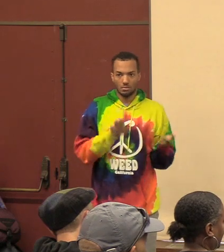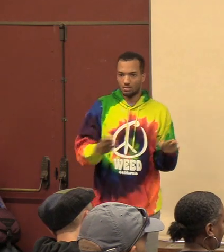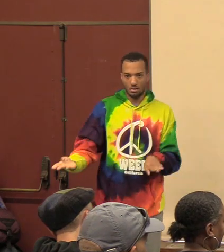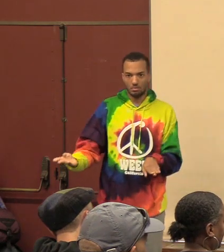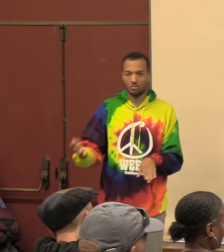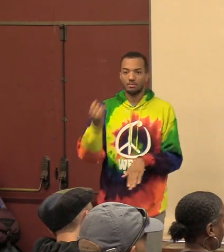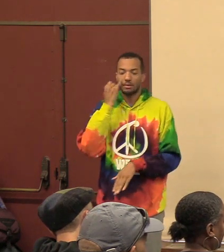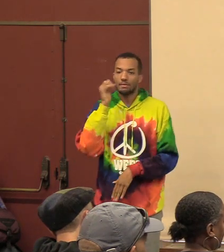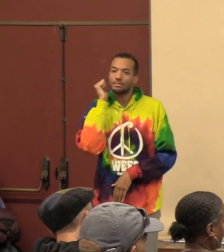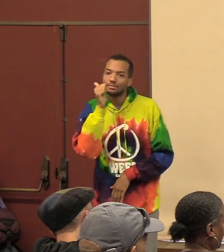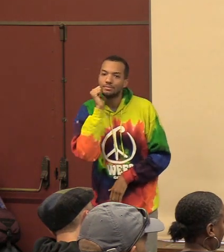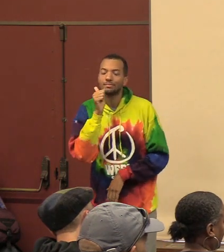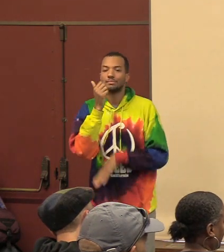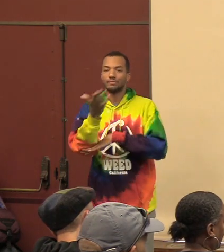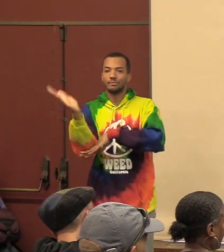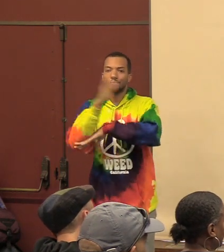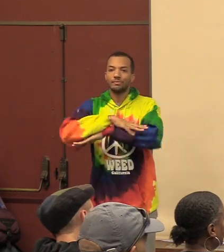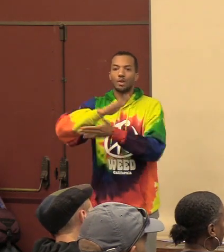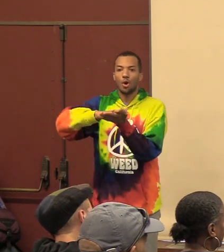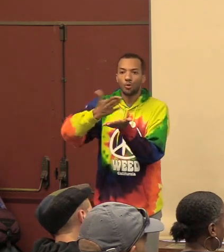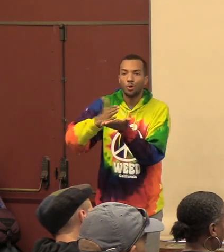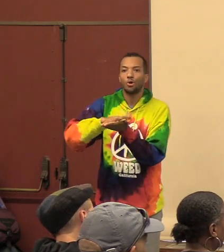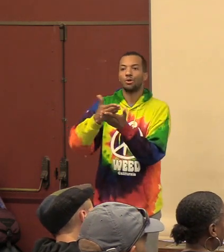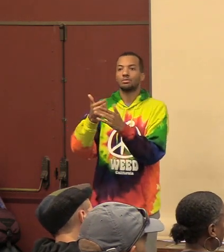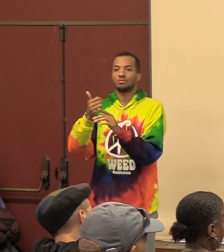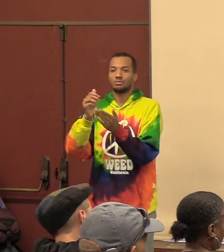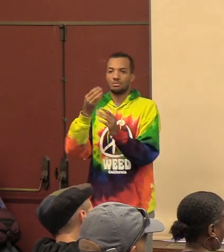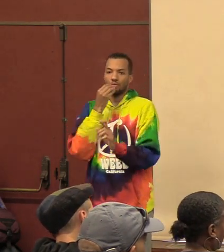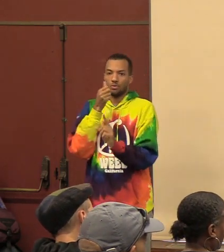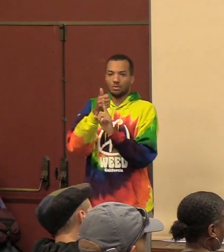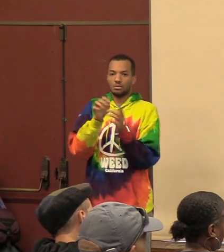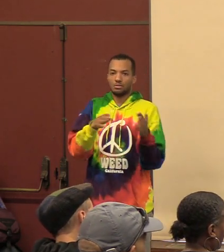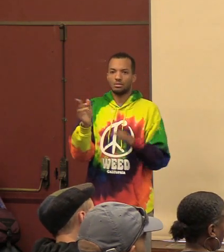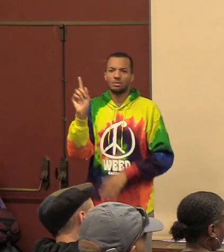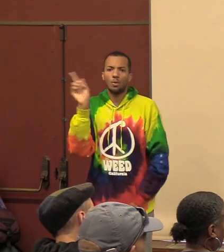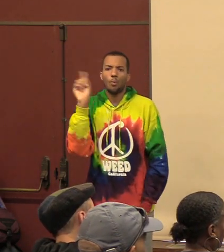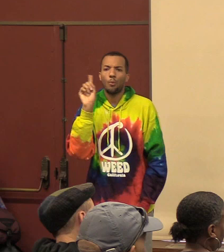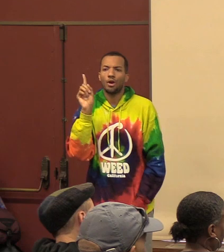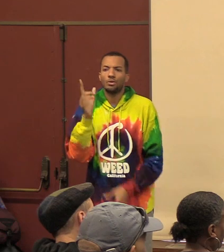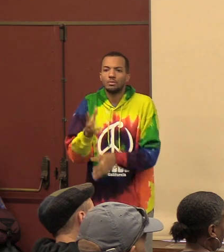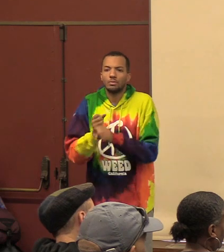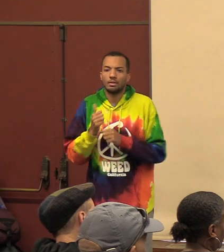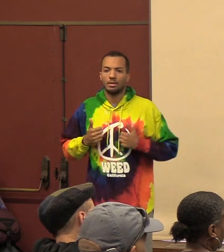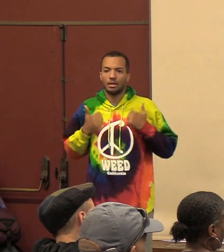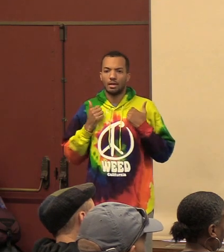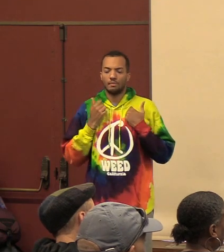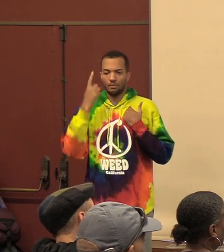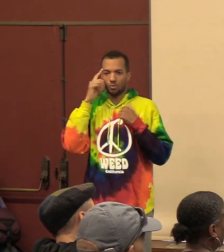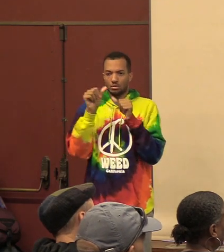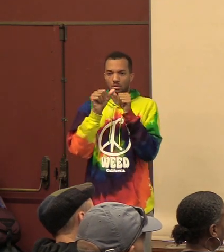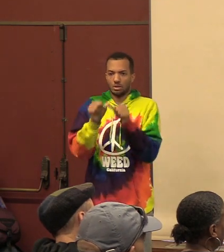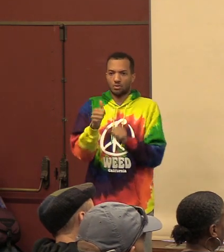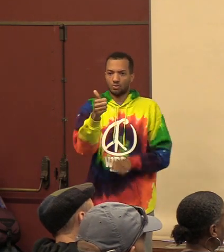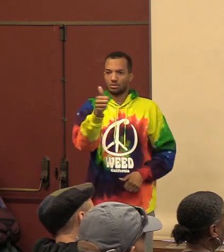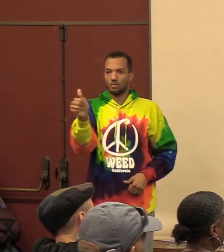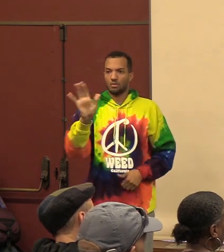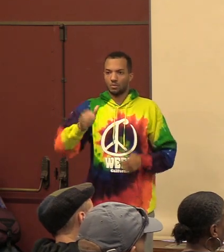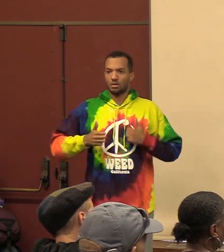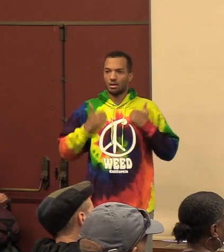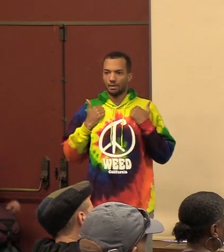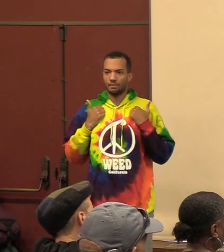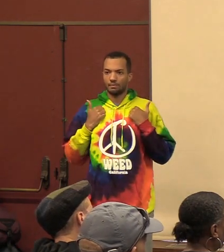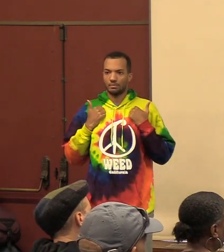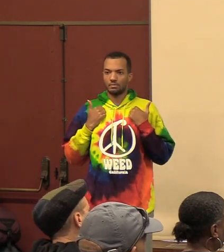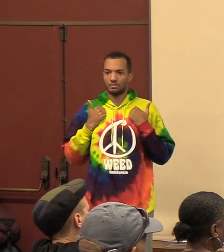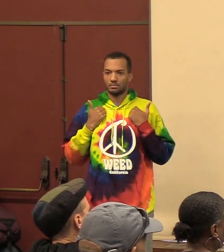every single day is cooked and dead, where do you get the life to sustain yours? So I began